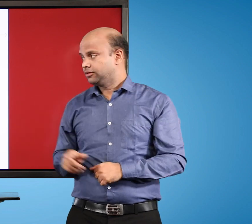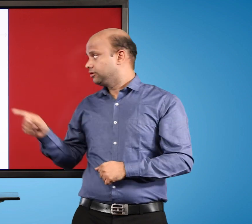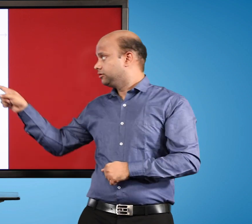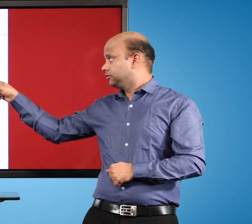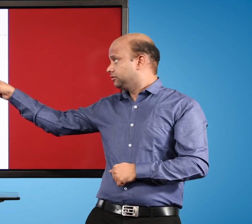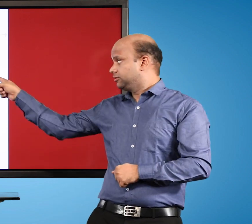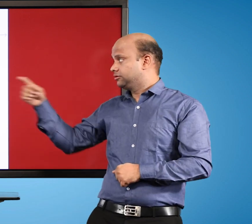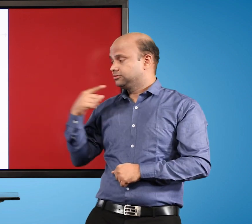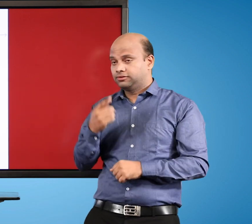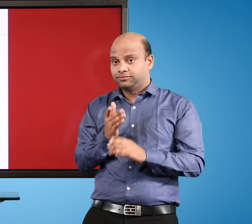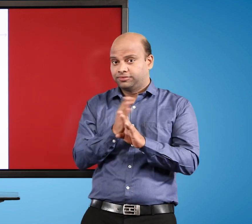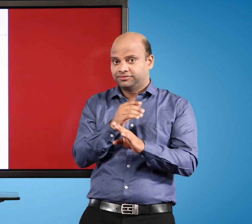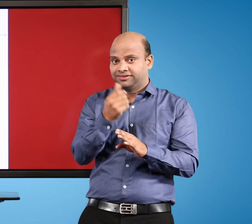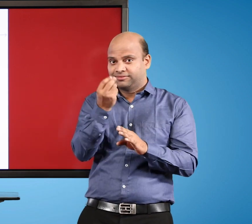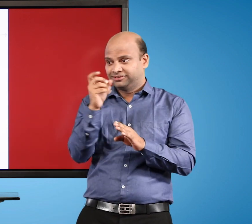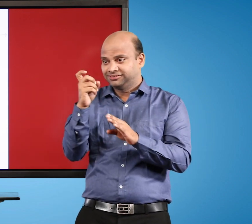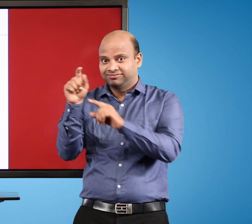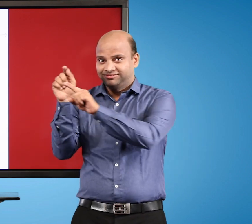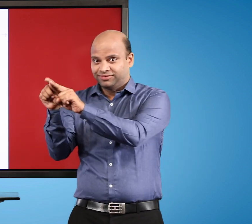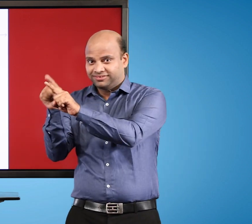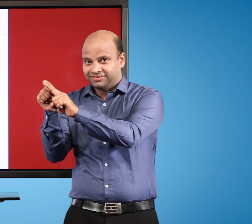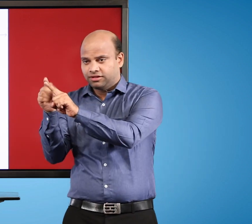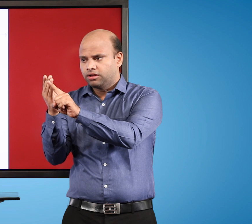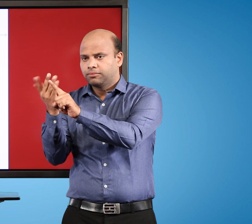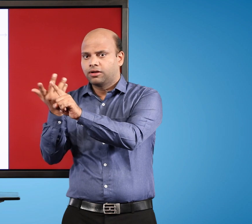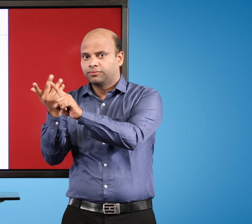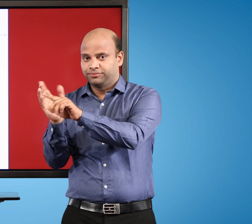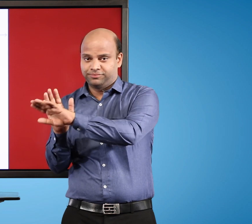Start from 7. Since 5 is being subtracted,